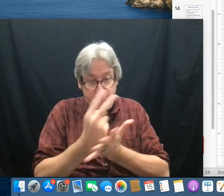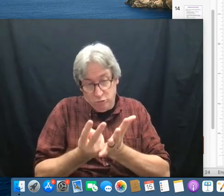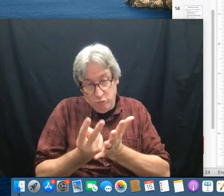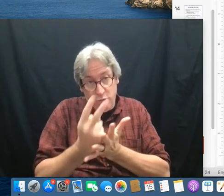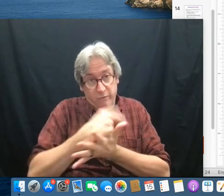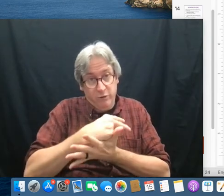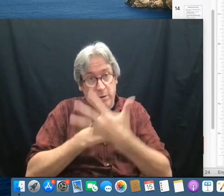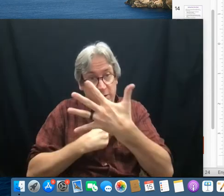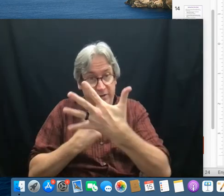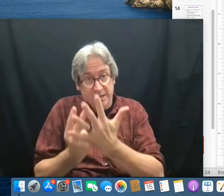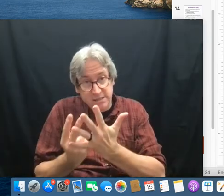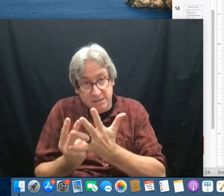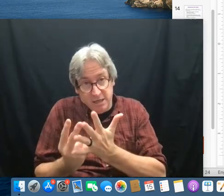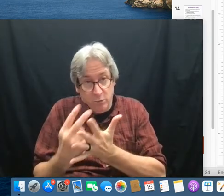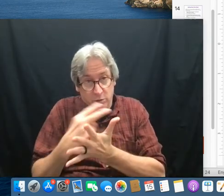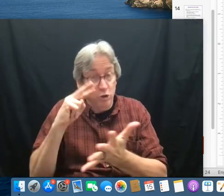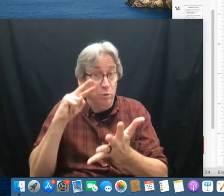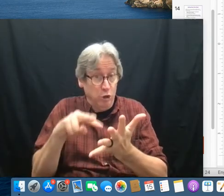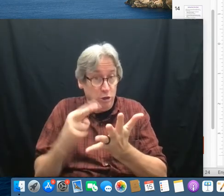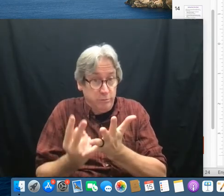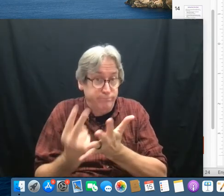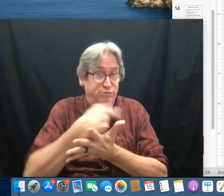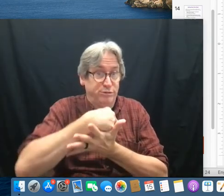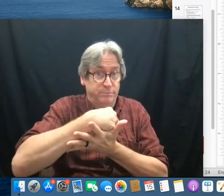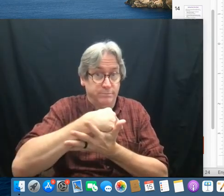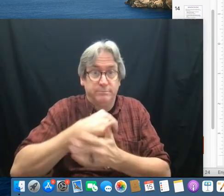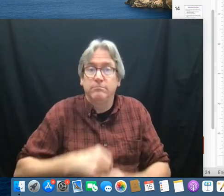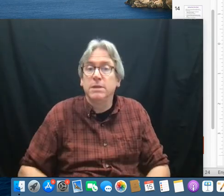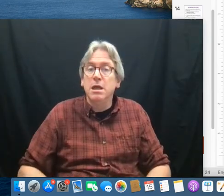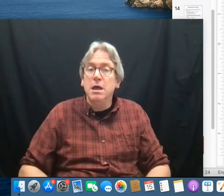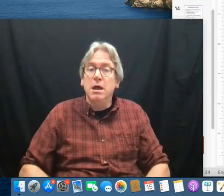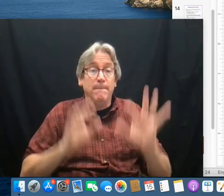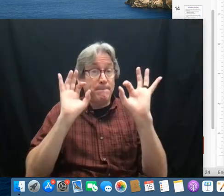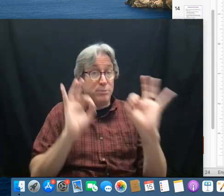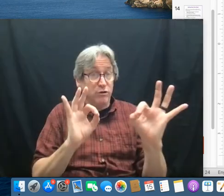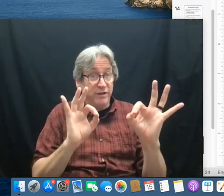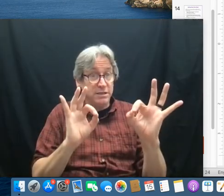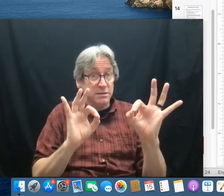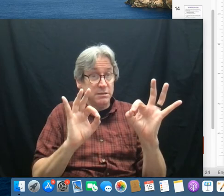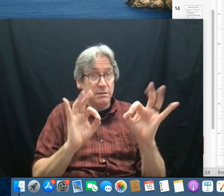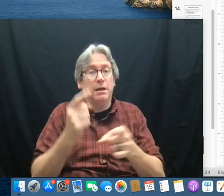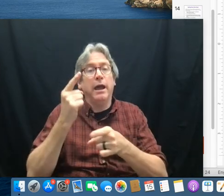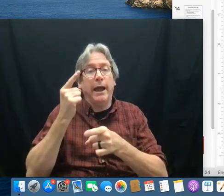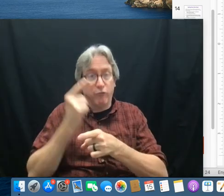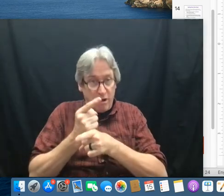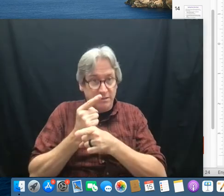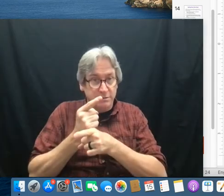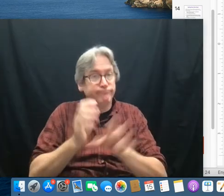Discussion. Talk. Discuss. Talk.